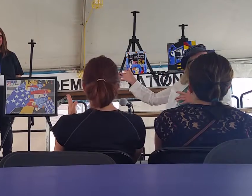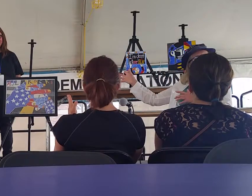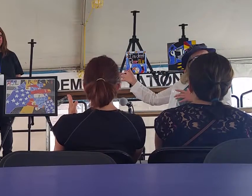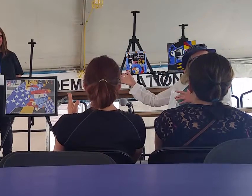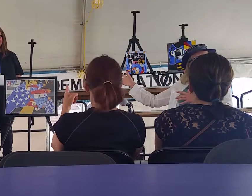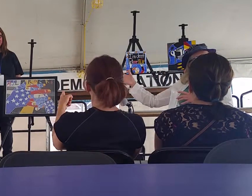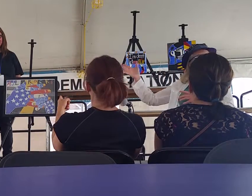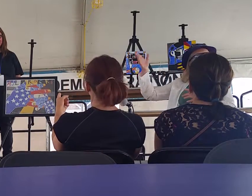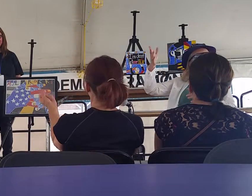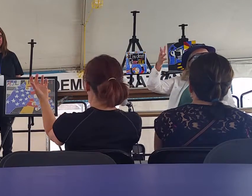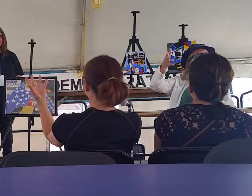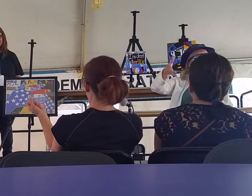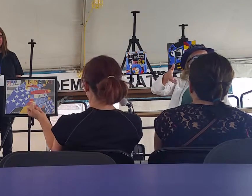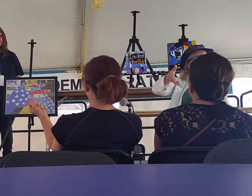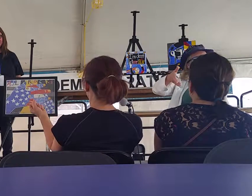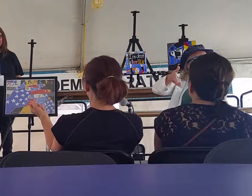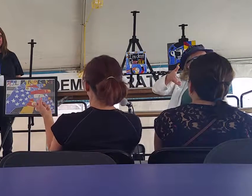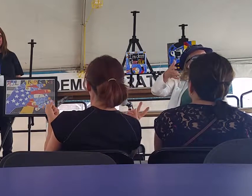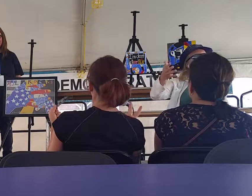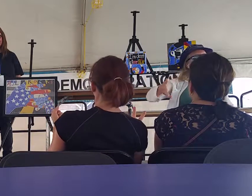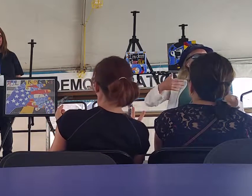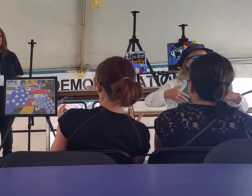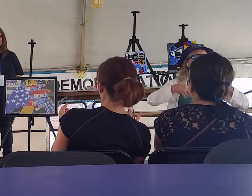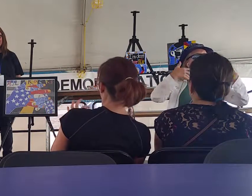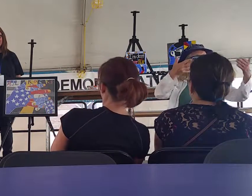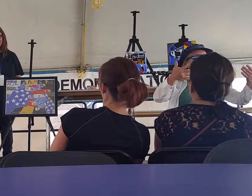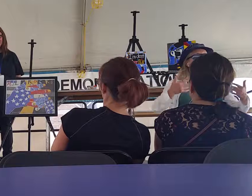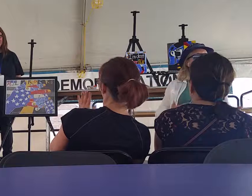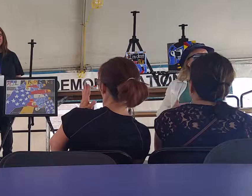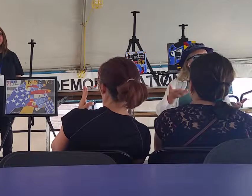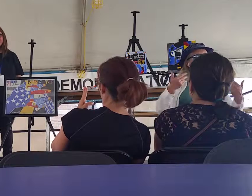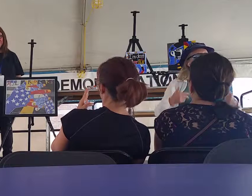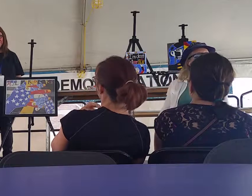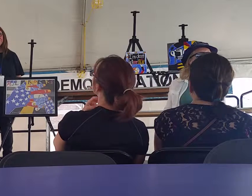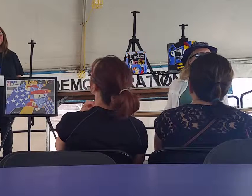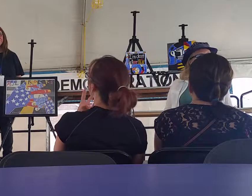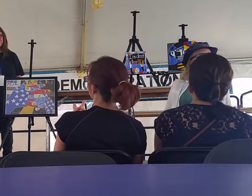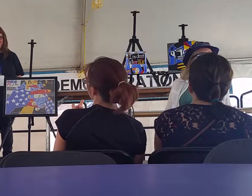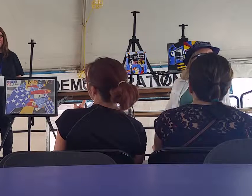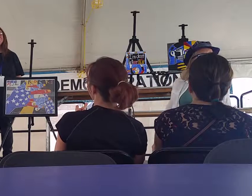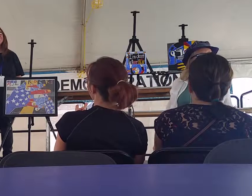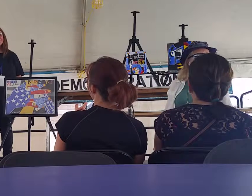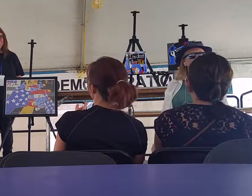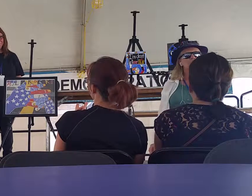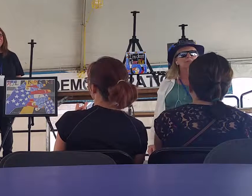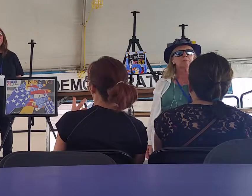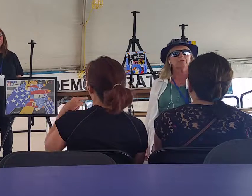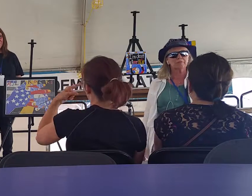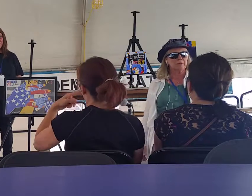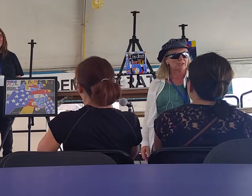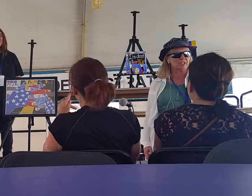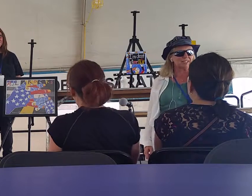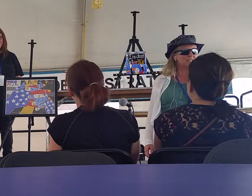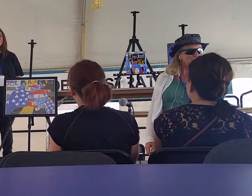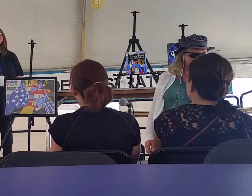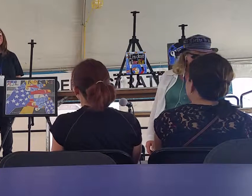she will sign. Her interpreters will then tell us, hearing people, what she's